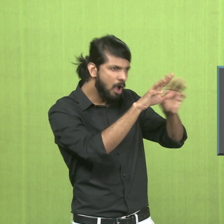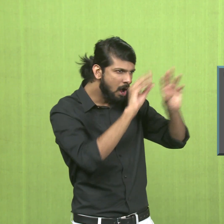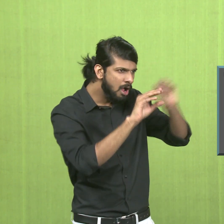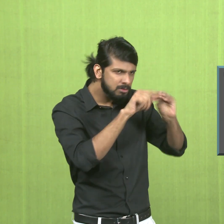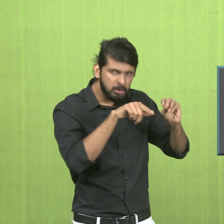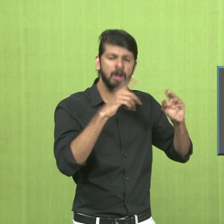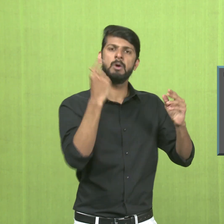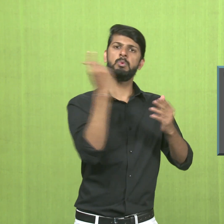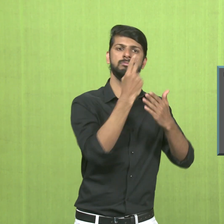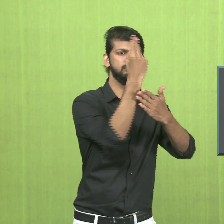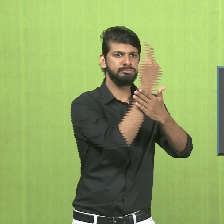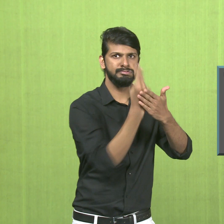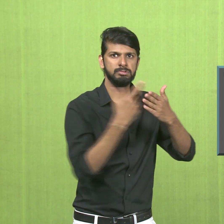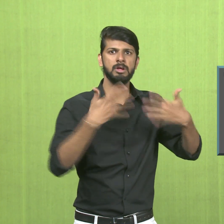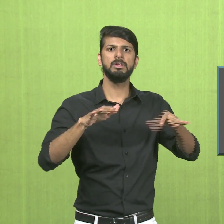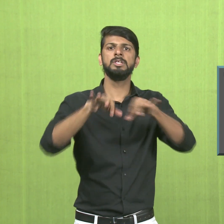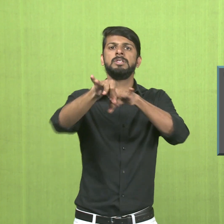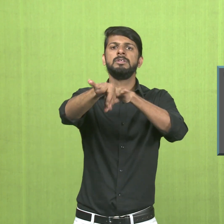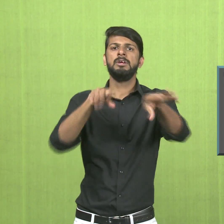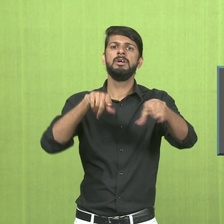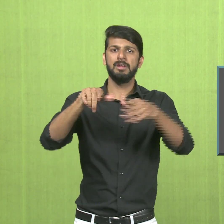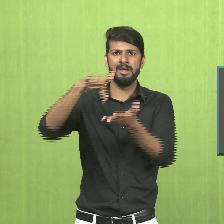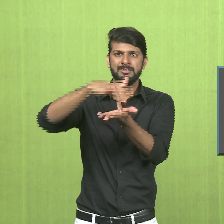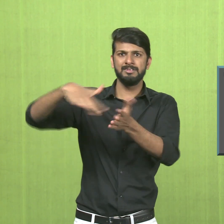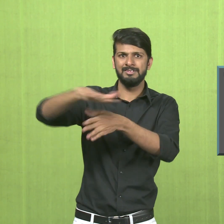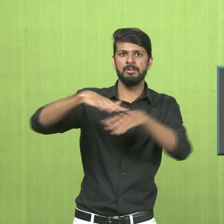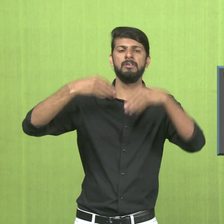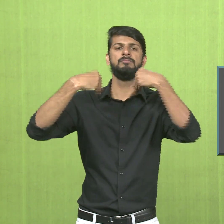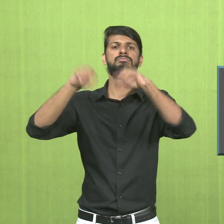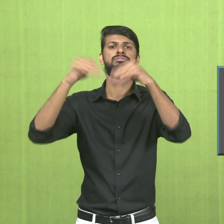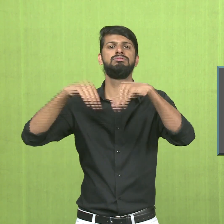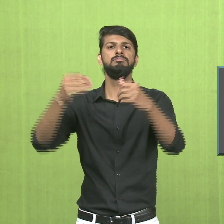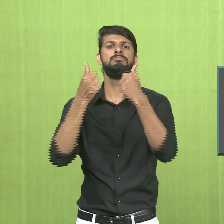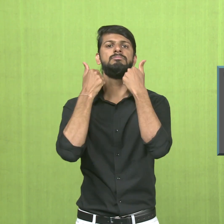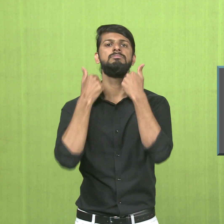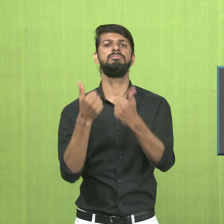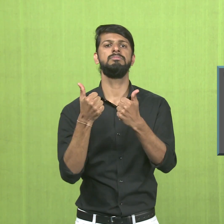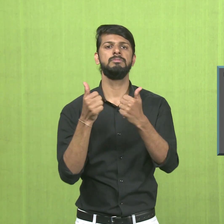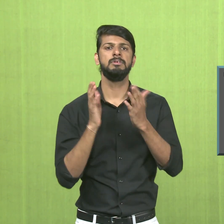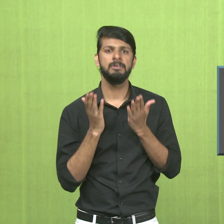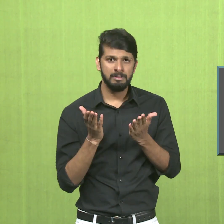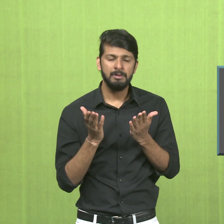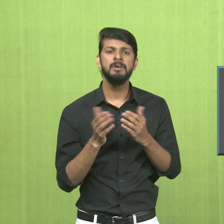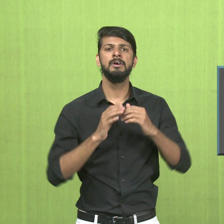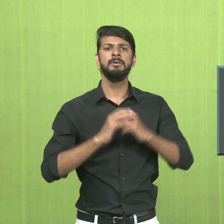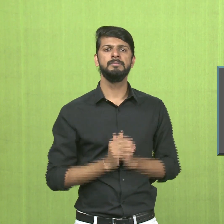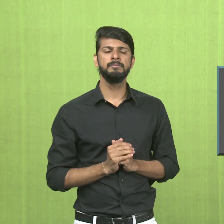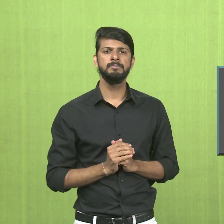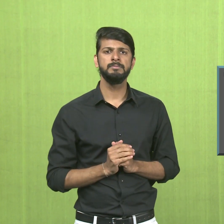for the urban buyer for their living. They are selling their artwork,